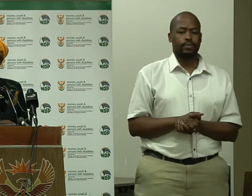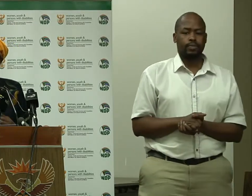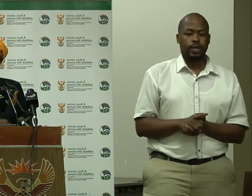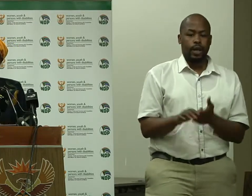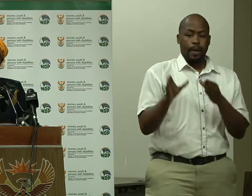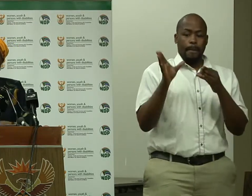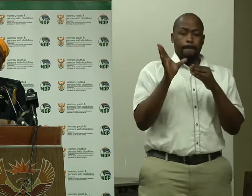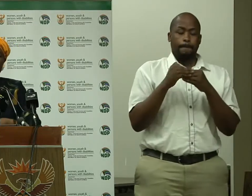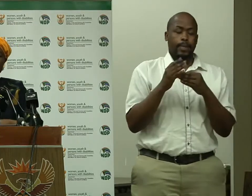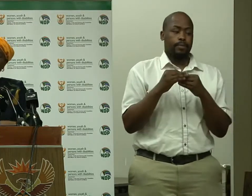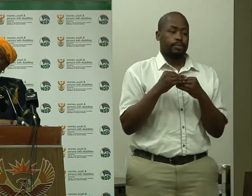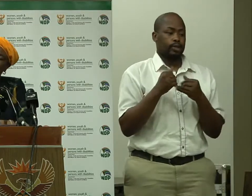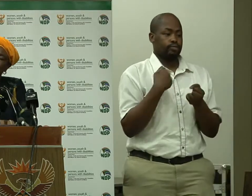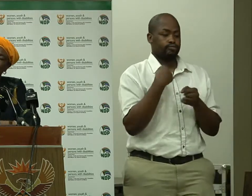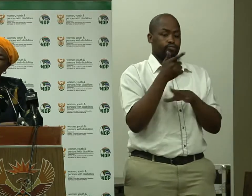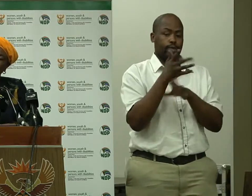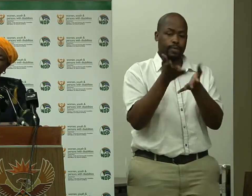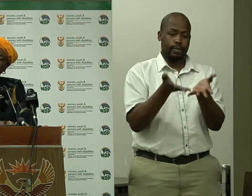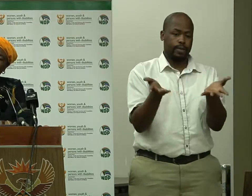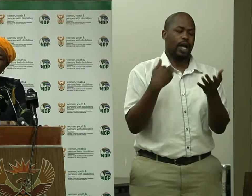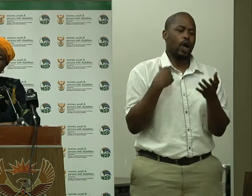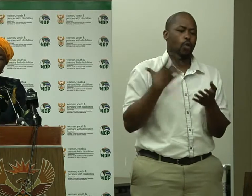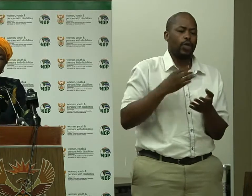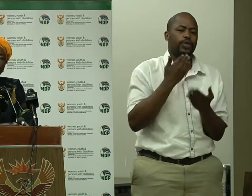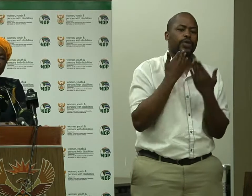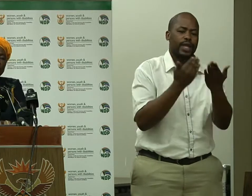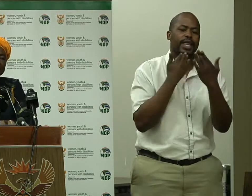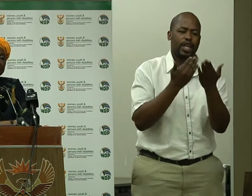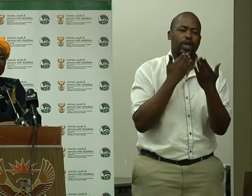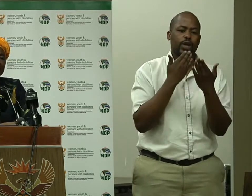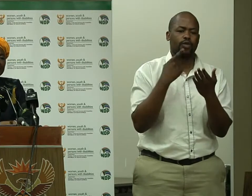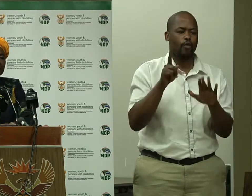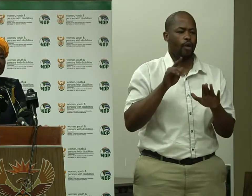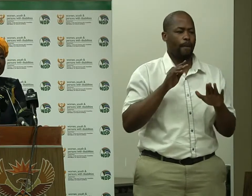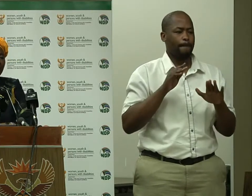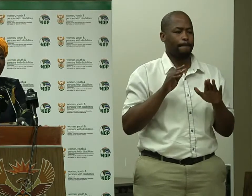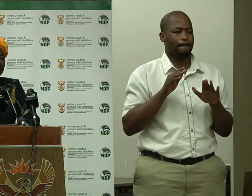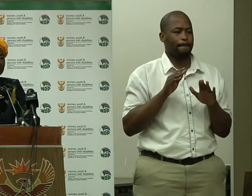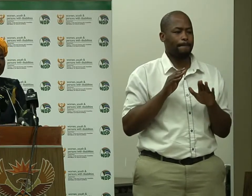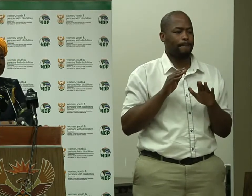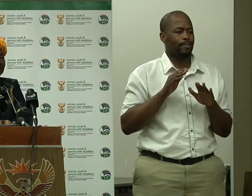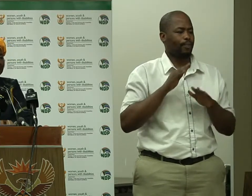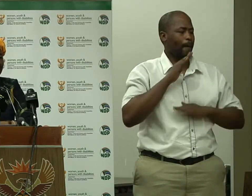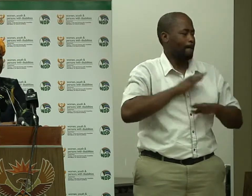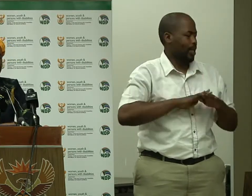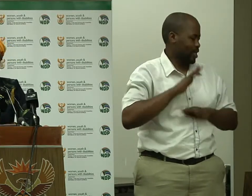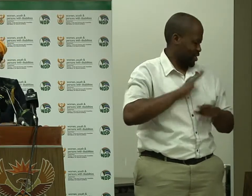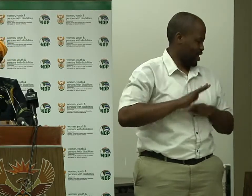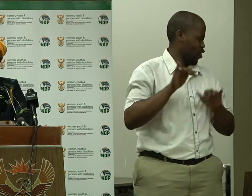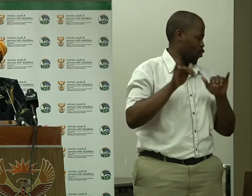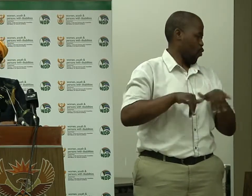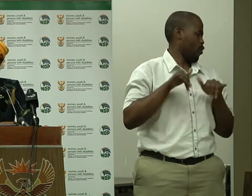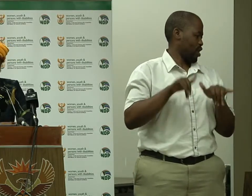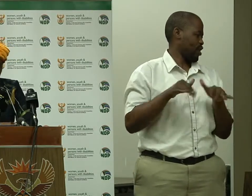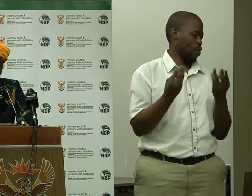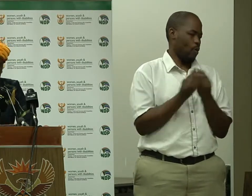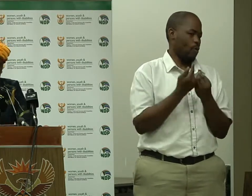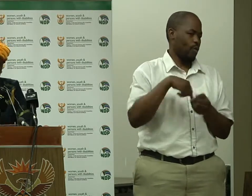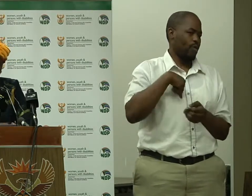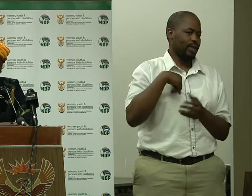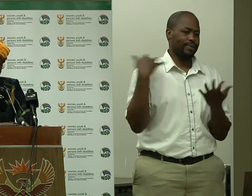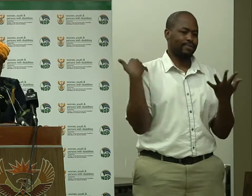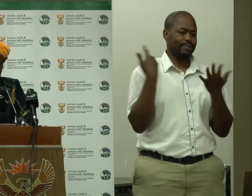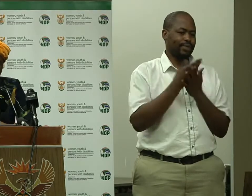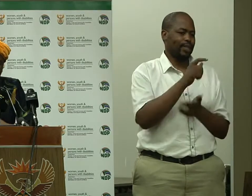Members of the media, I really want to thank you for patiently waiting and being with us this